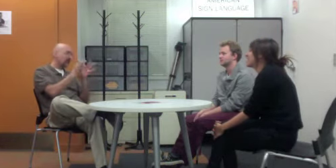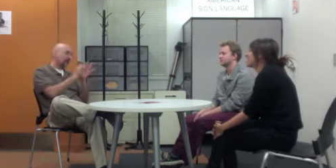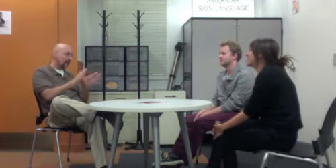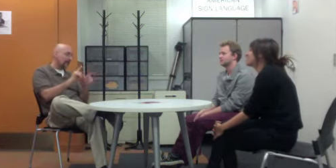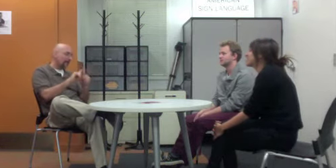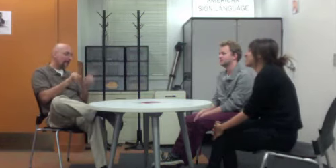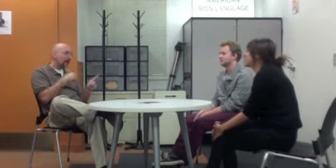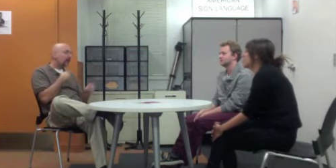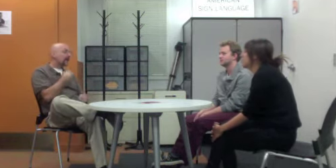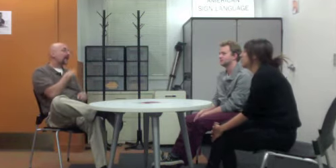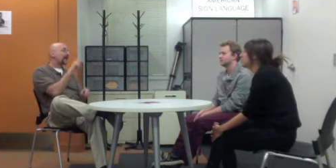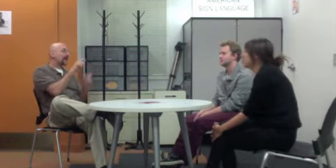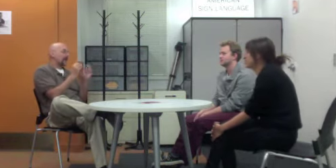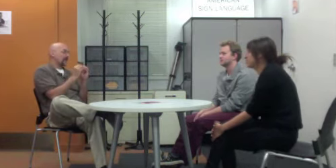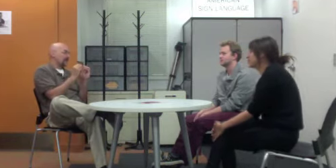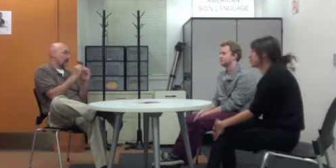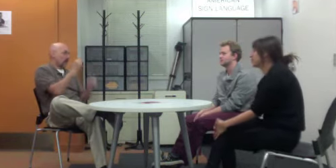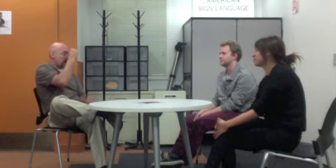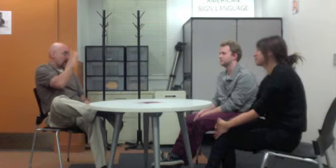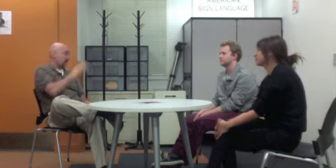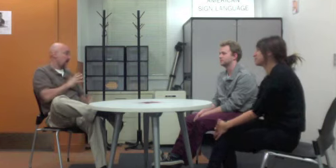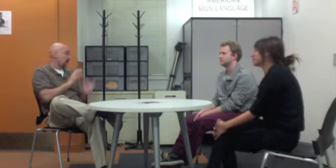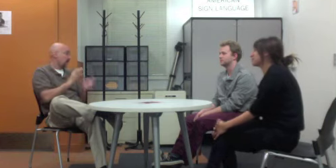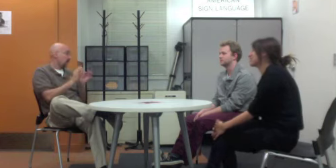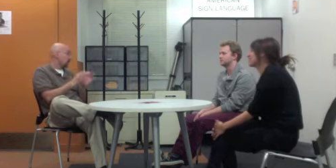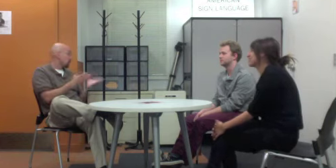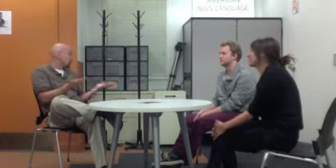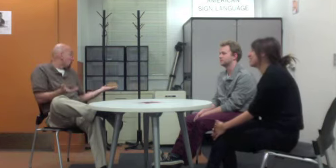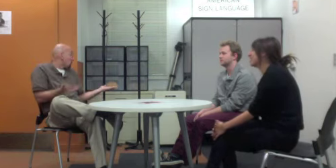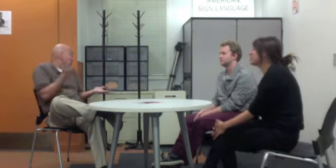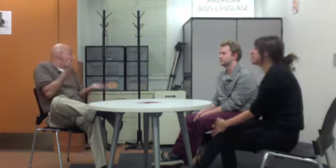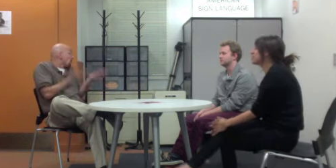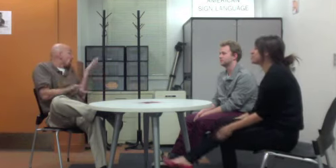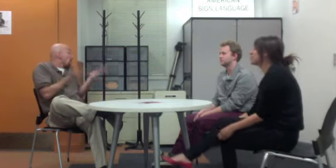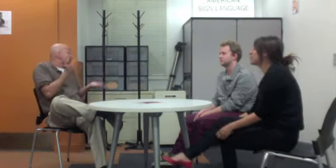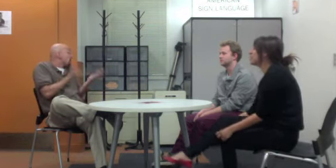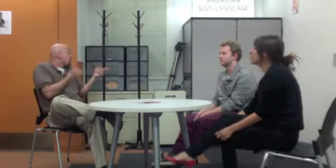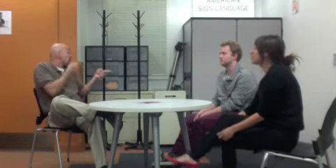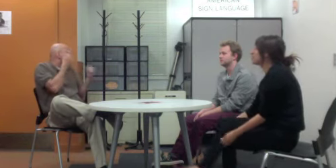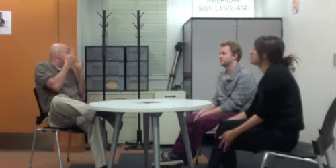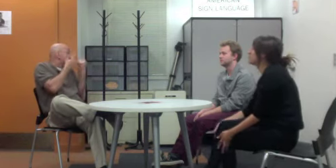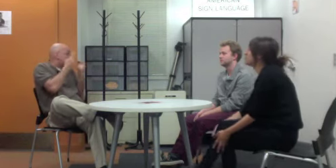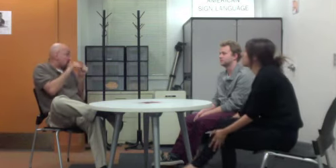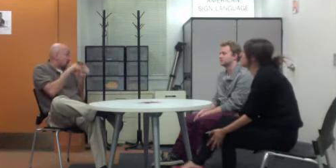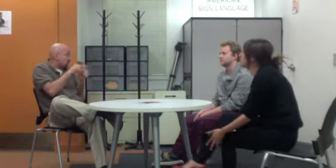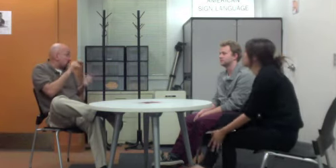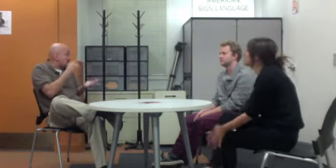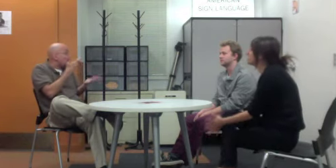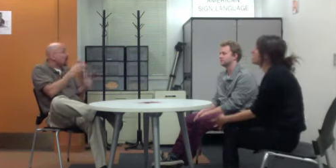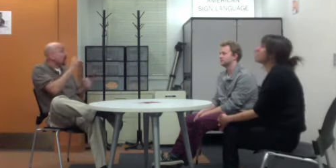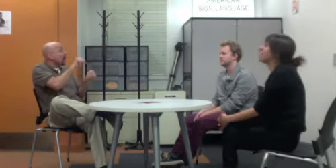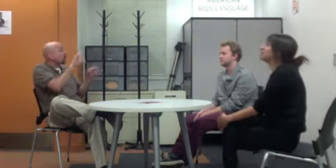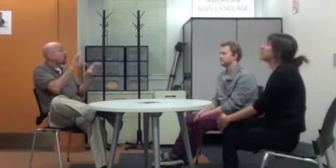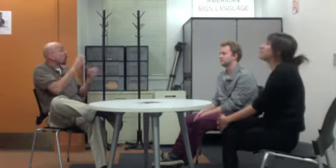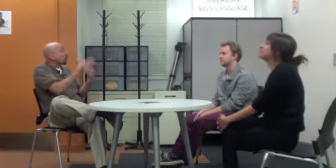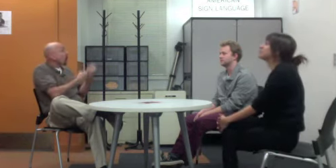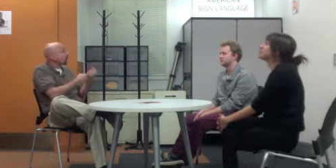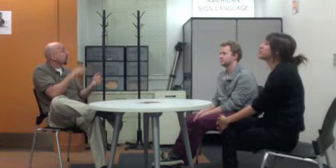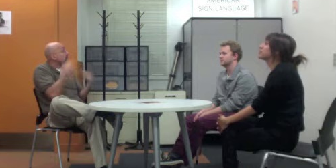there's a woman interpreter. And really, there's nothing wrong with women interpreters, but there's not a lot of male interpreters.